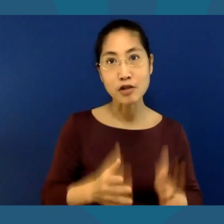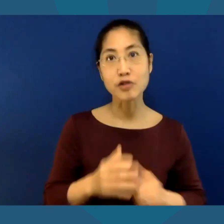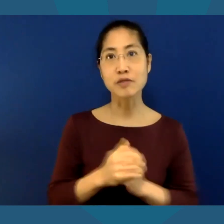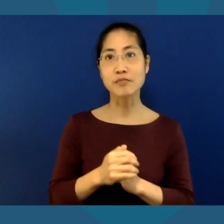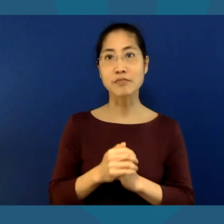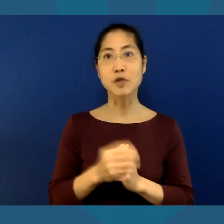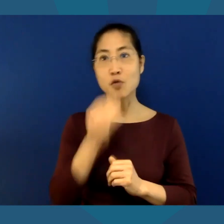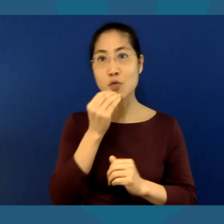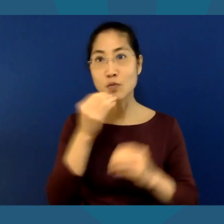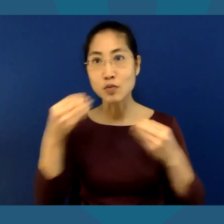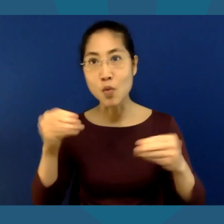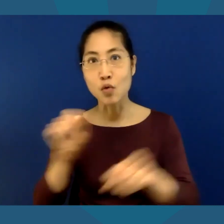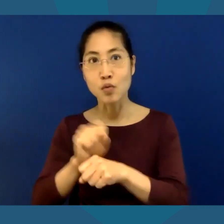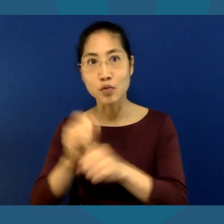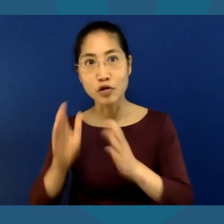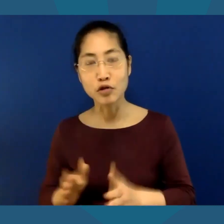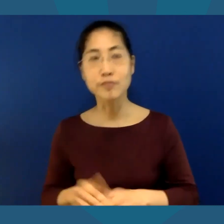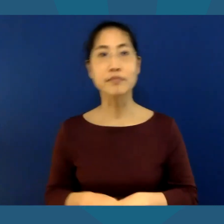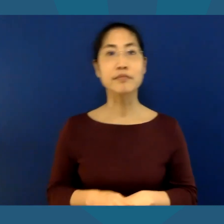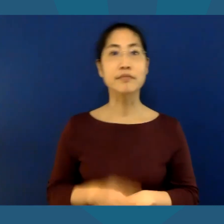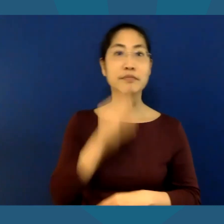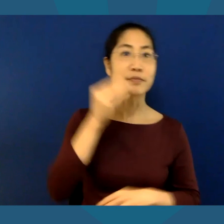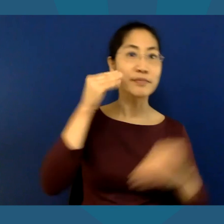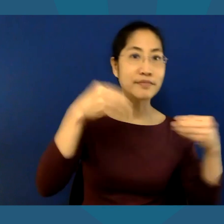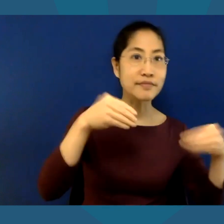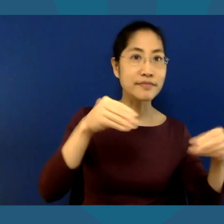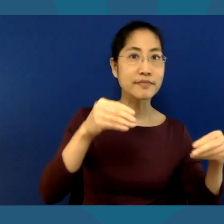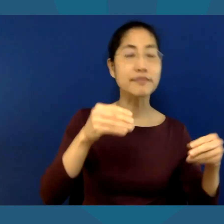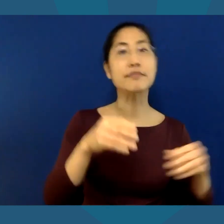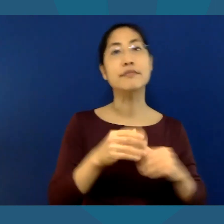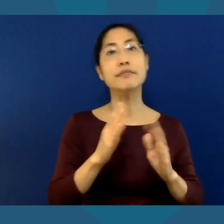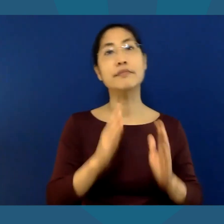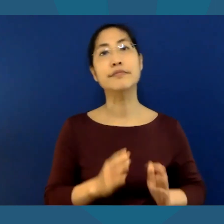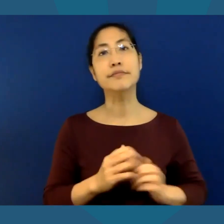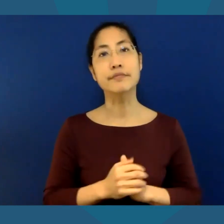store workers, real estate agents, and wait staff.